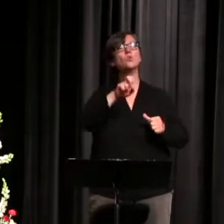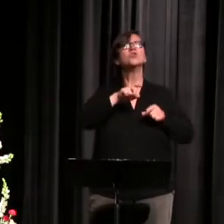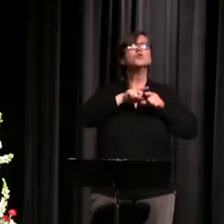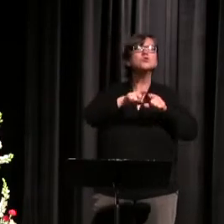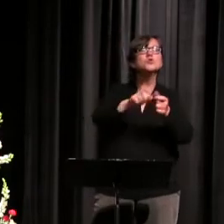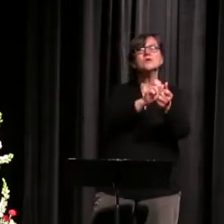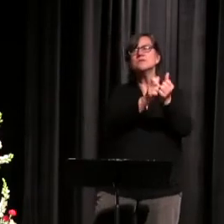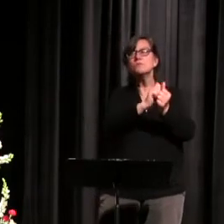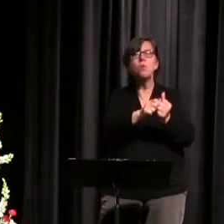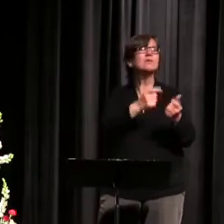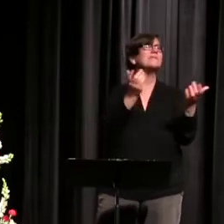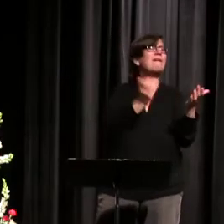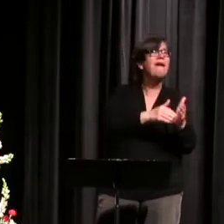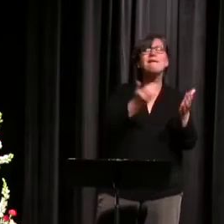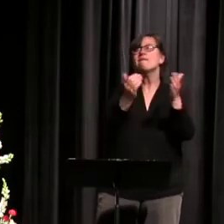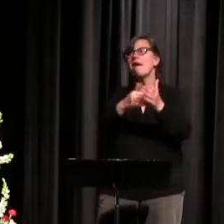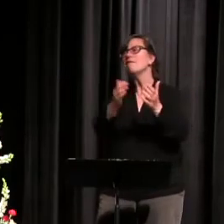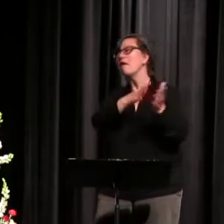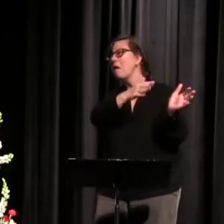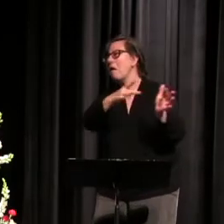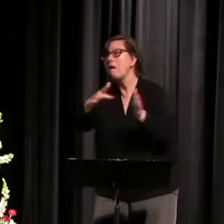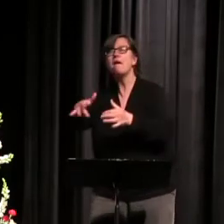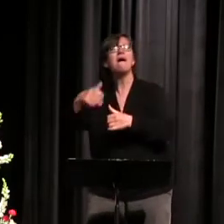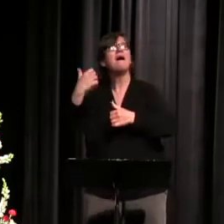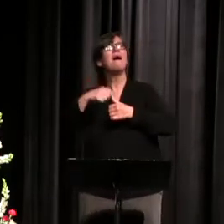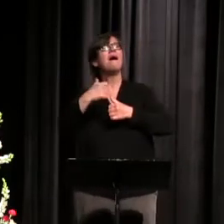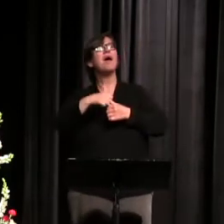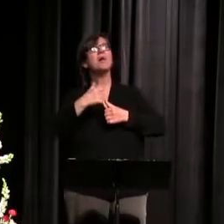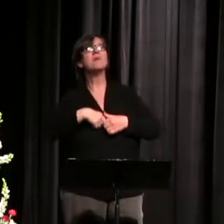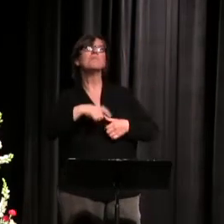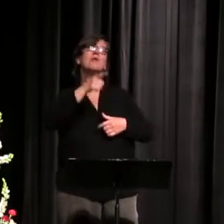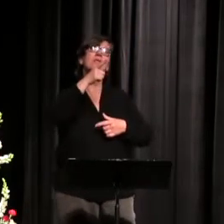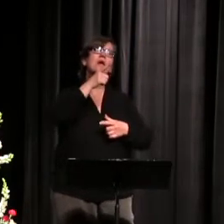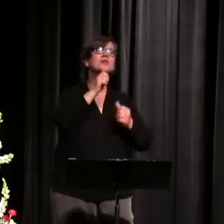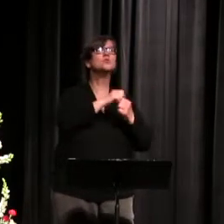the lunchtime and lounge visits from Jane and TGC.